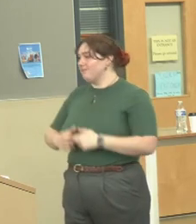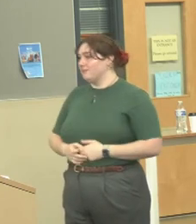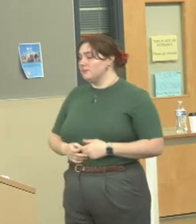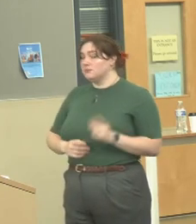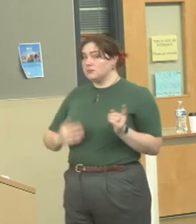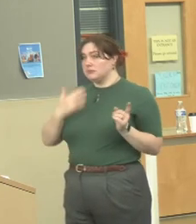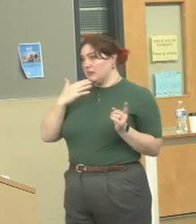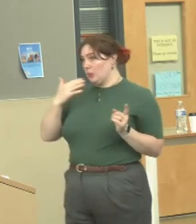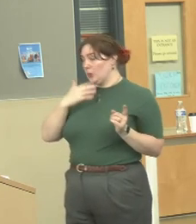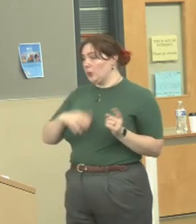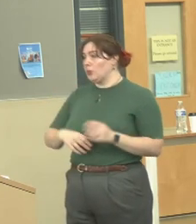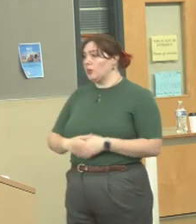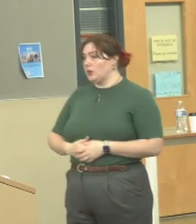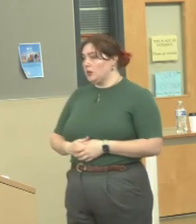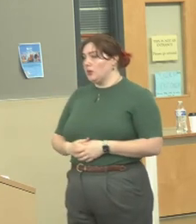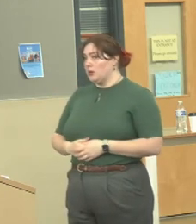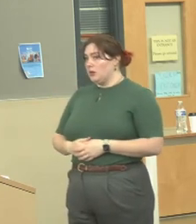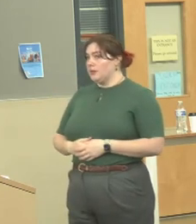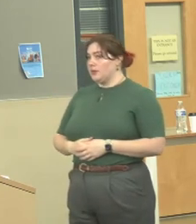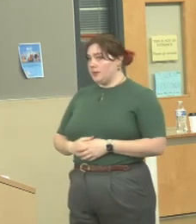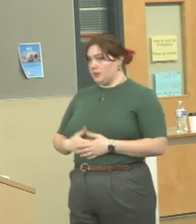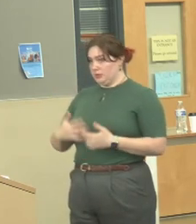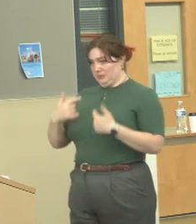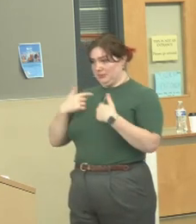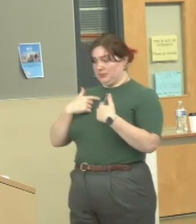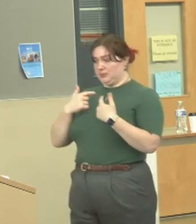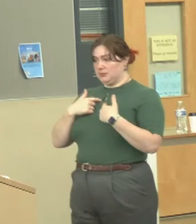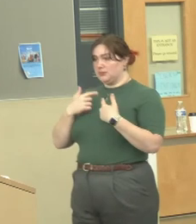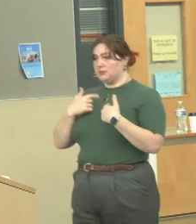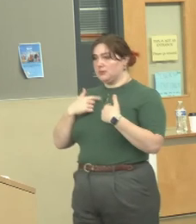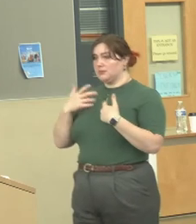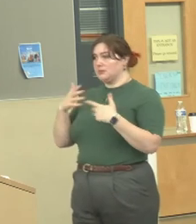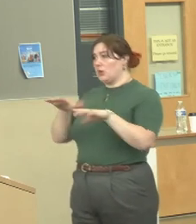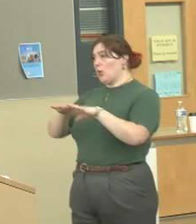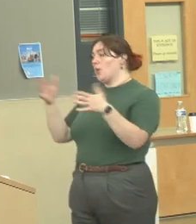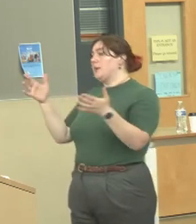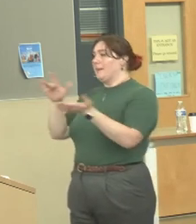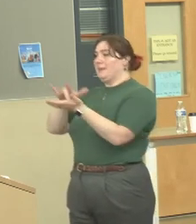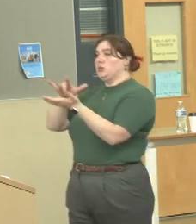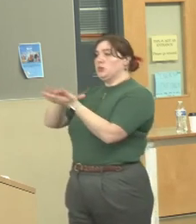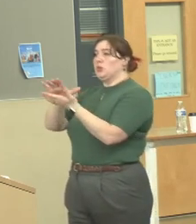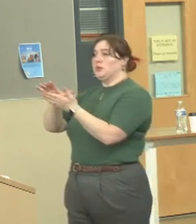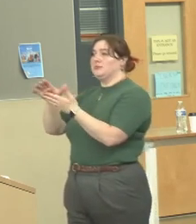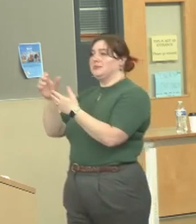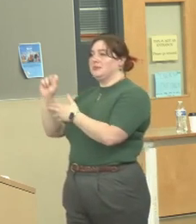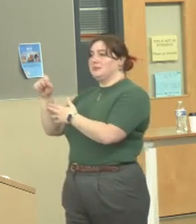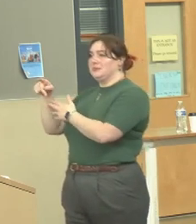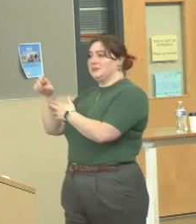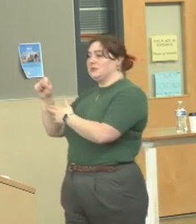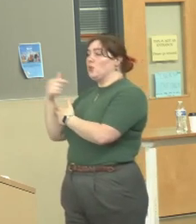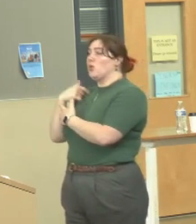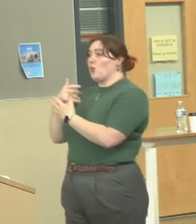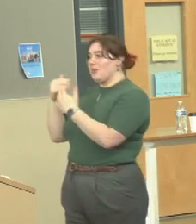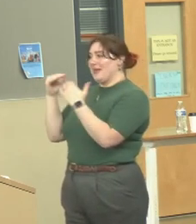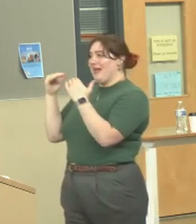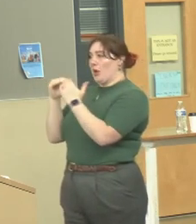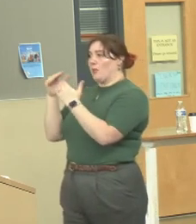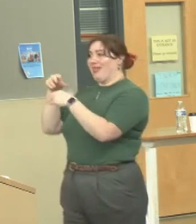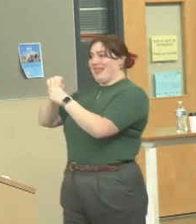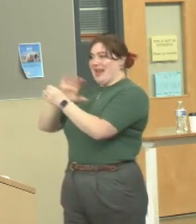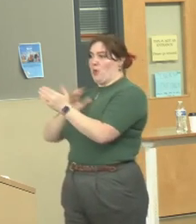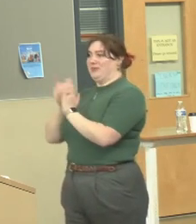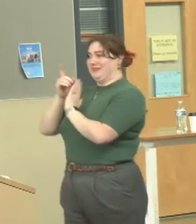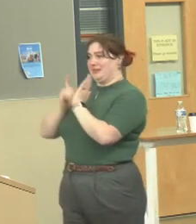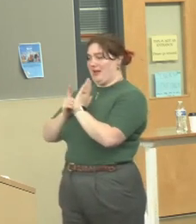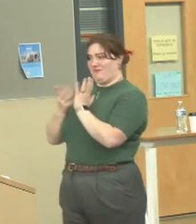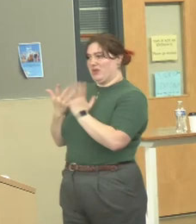Thank you. And a term, as I opened a middle school in Seattle Public Schools, we use the phrase, we want to be equitable by design. We